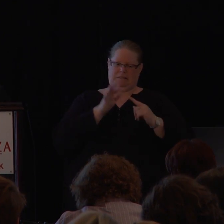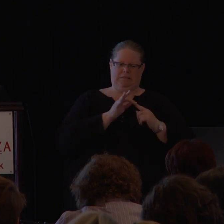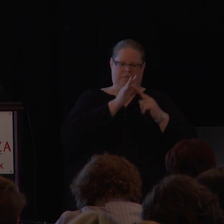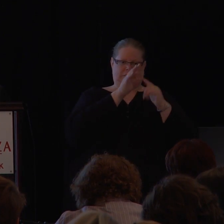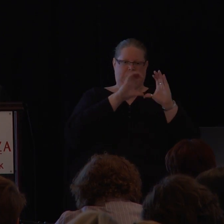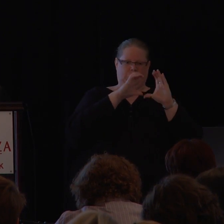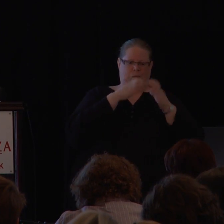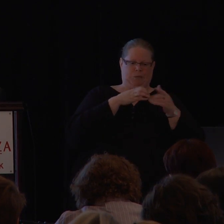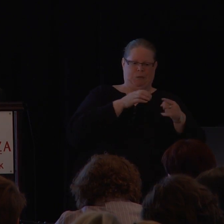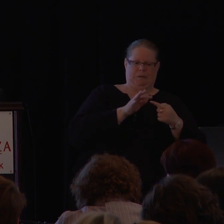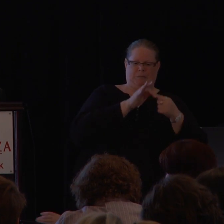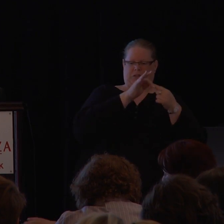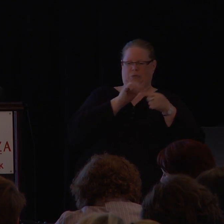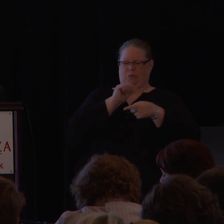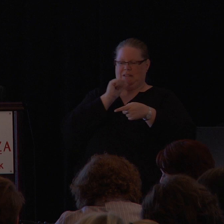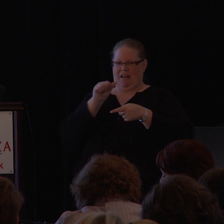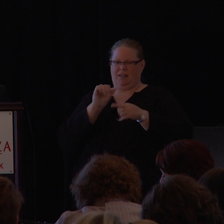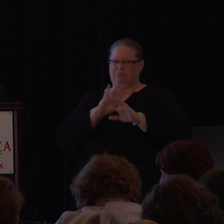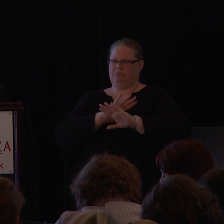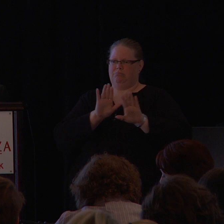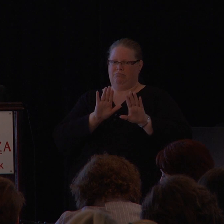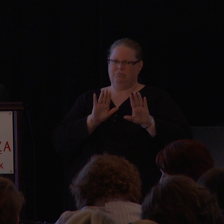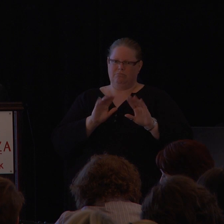groups. Next slide.